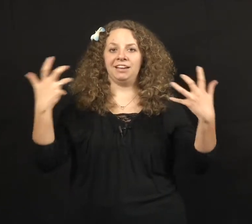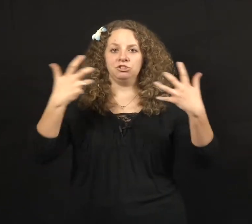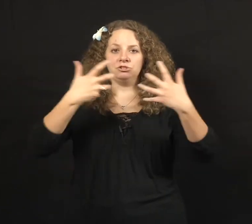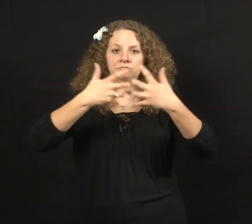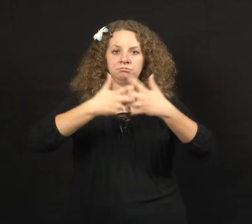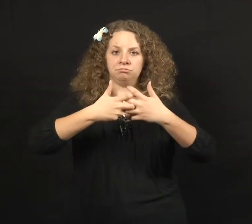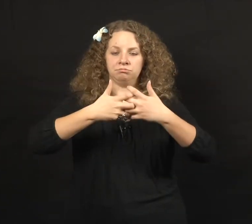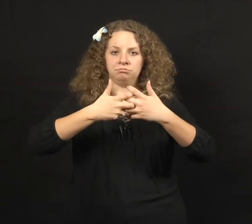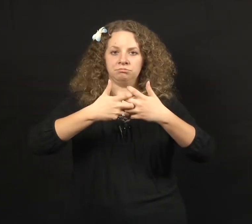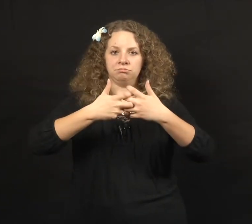Match.